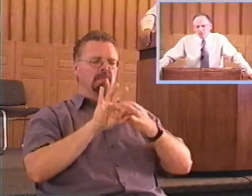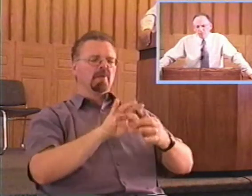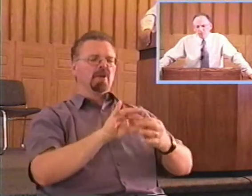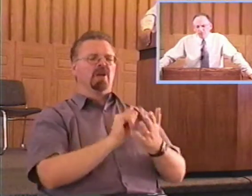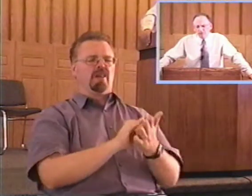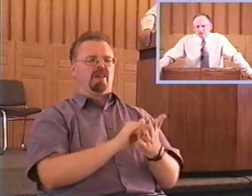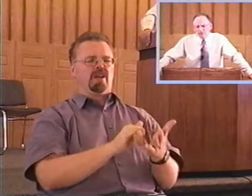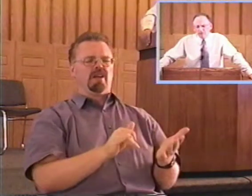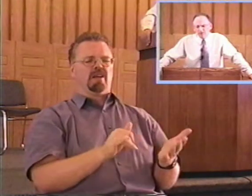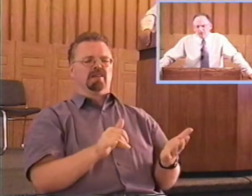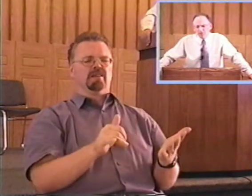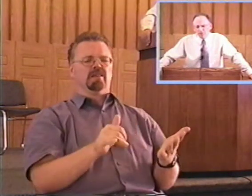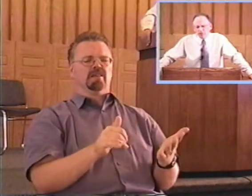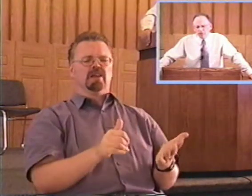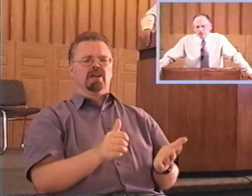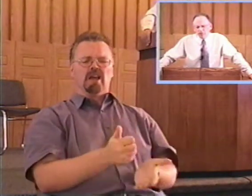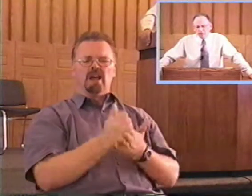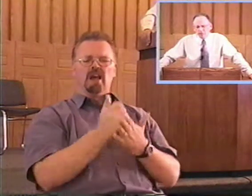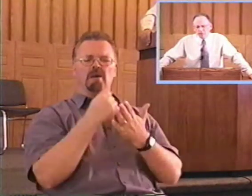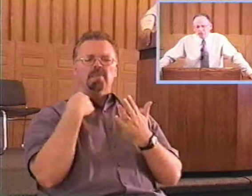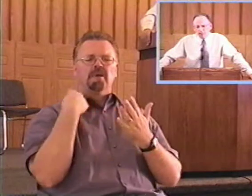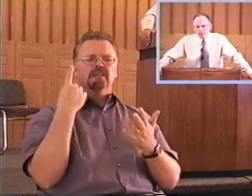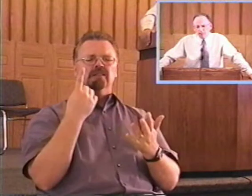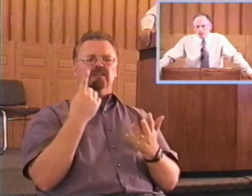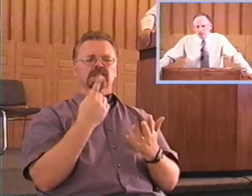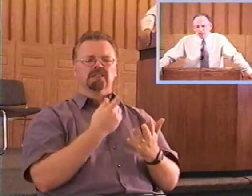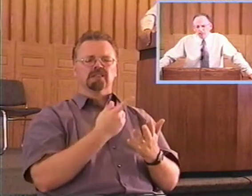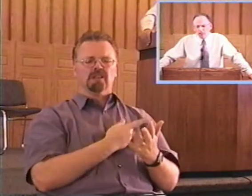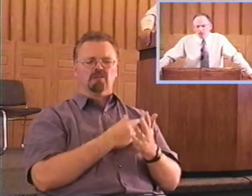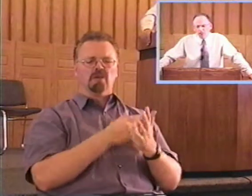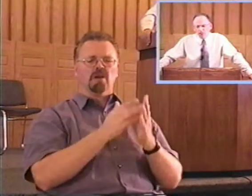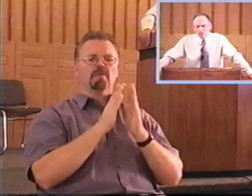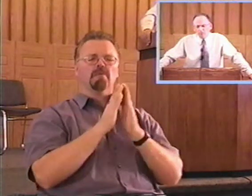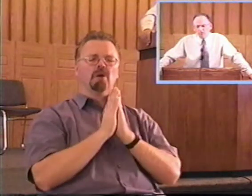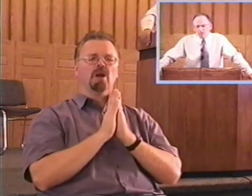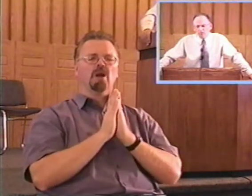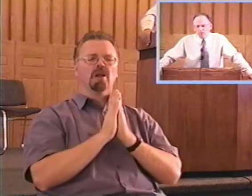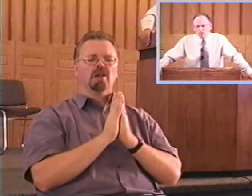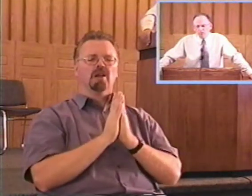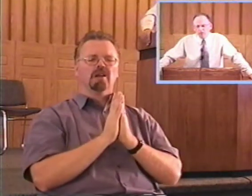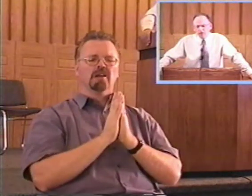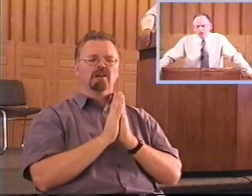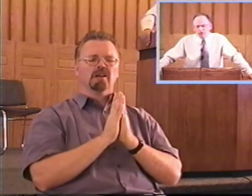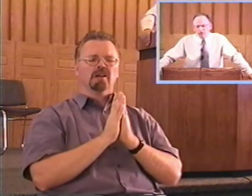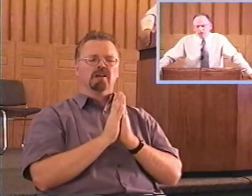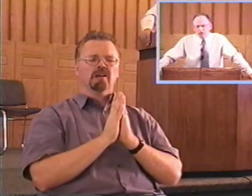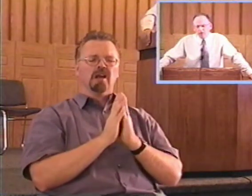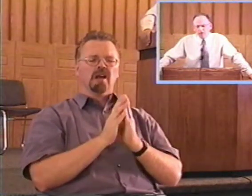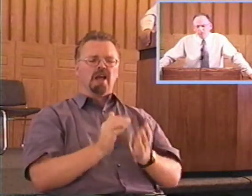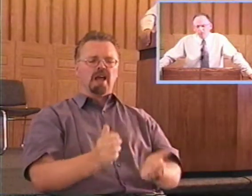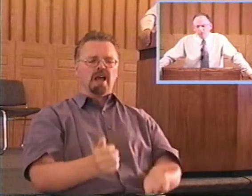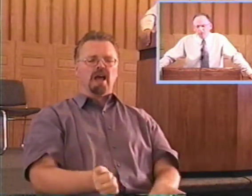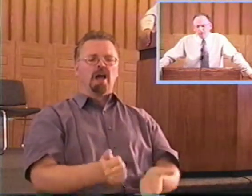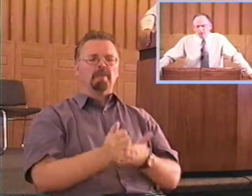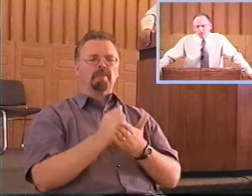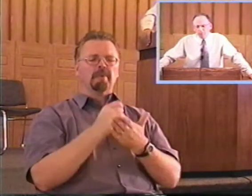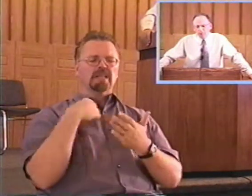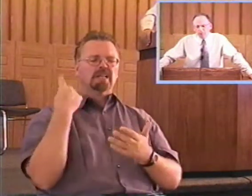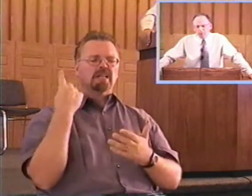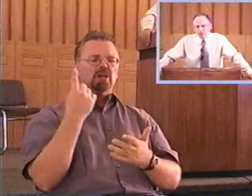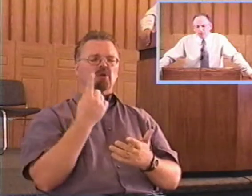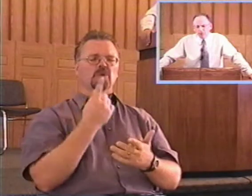this. Please help us, we pray. Help us that we would